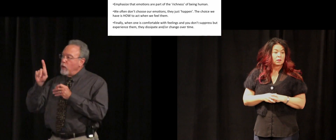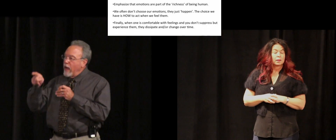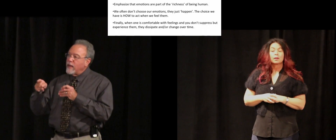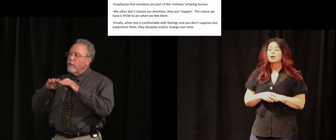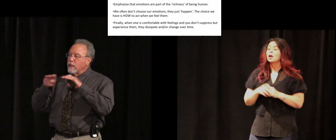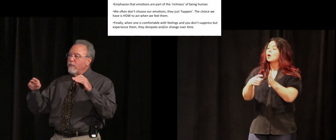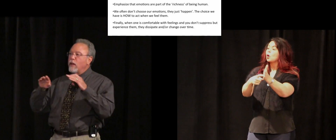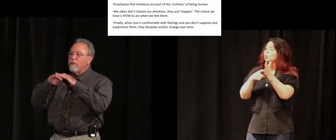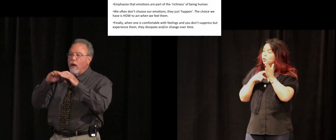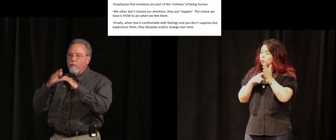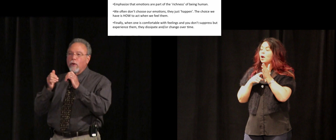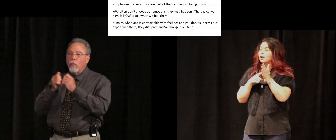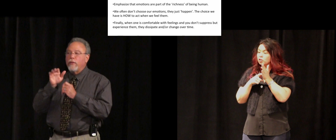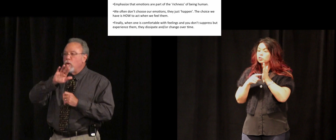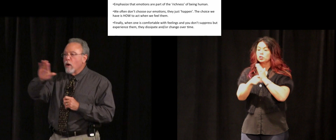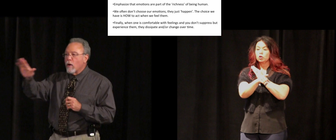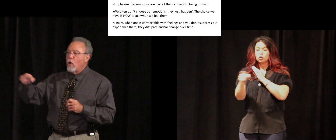Tips.